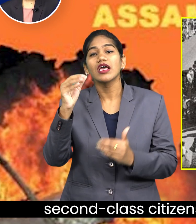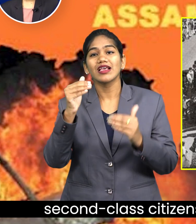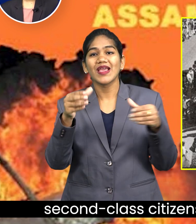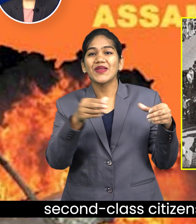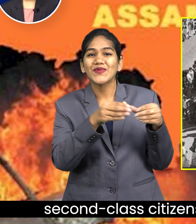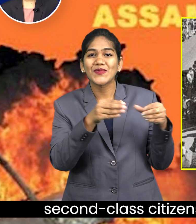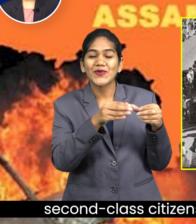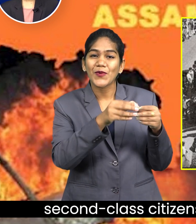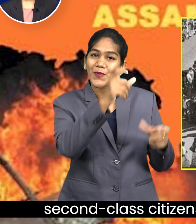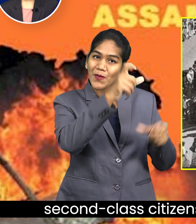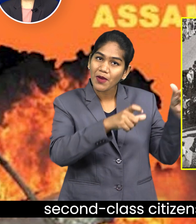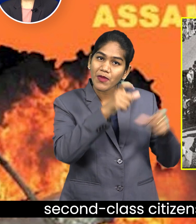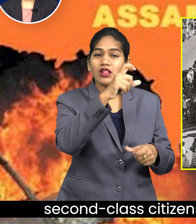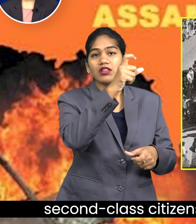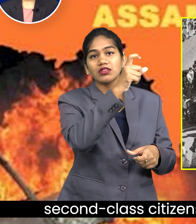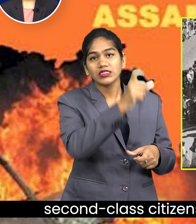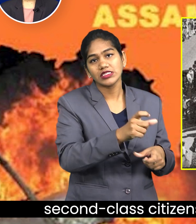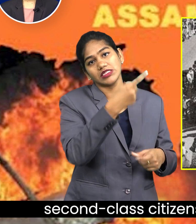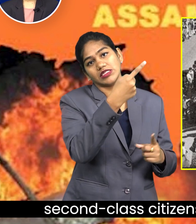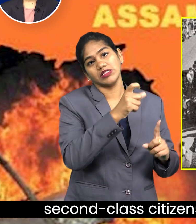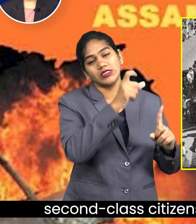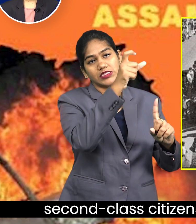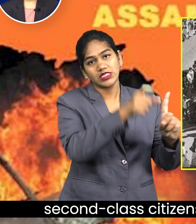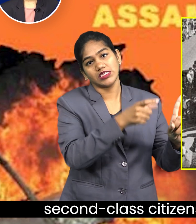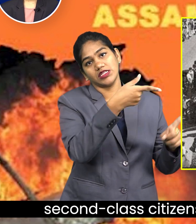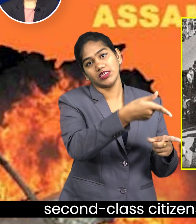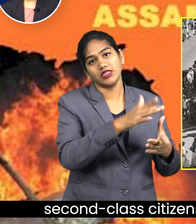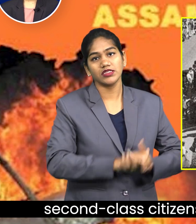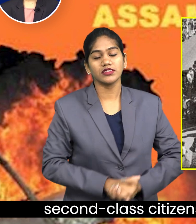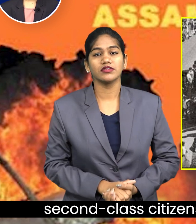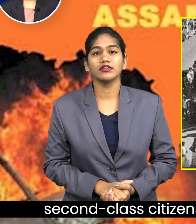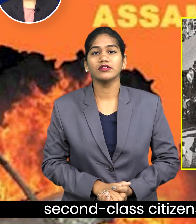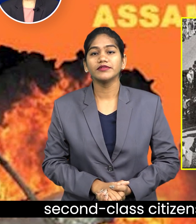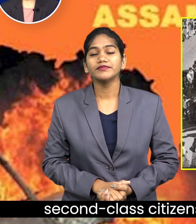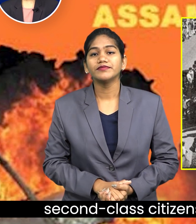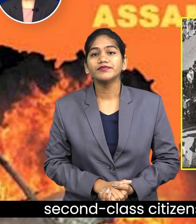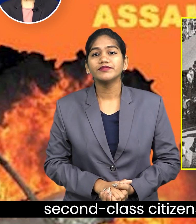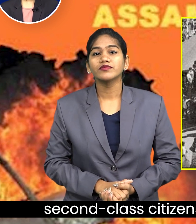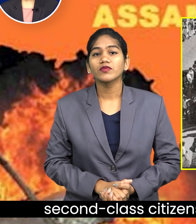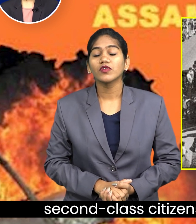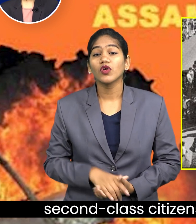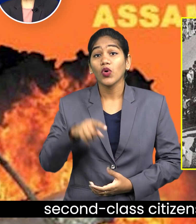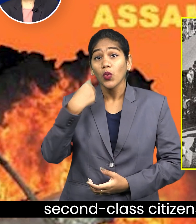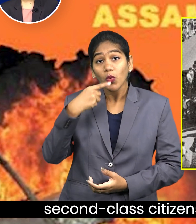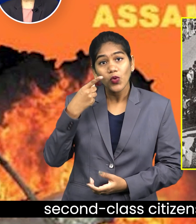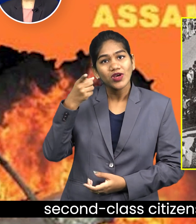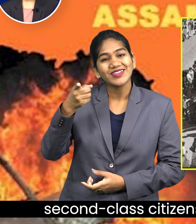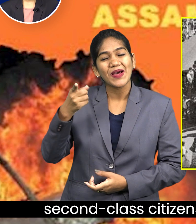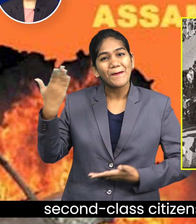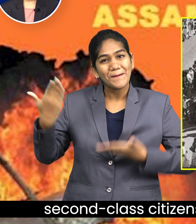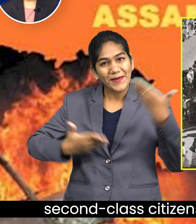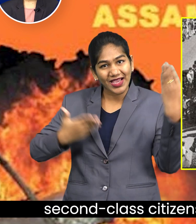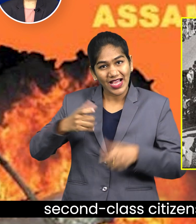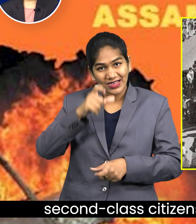by the Bengali administration.